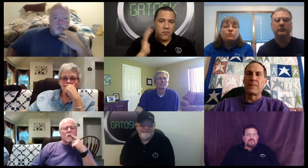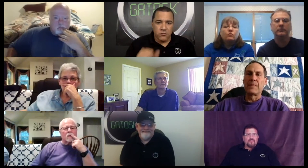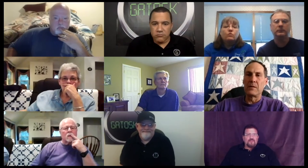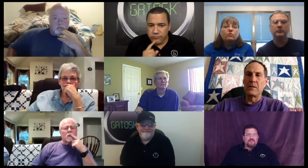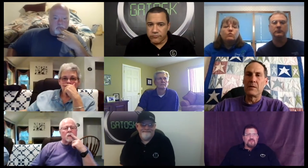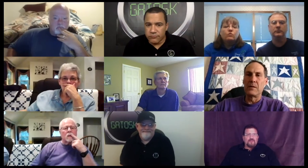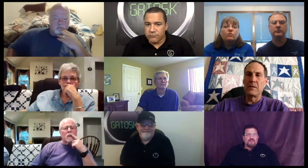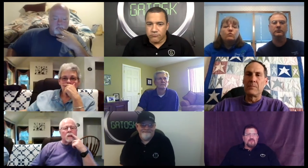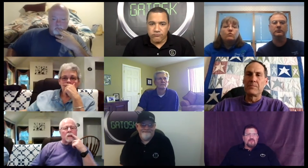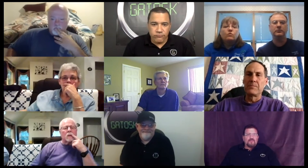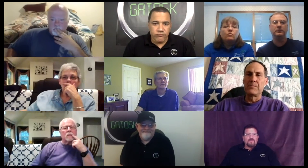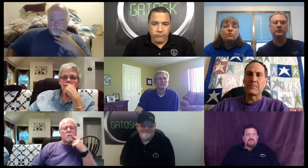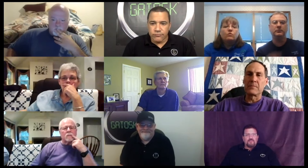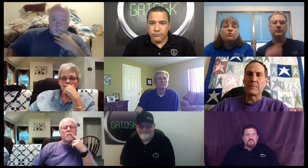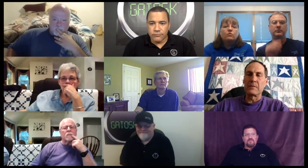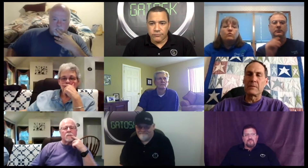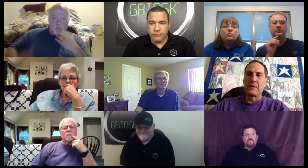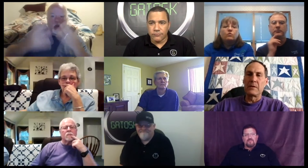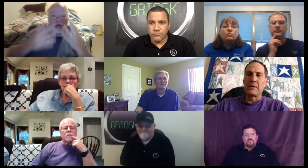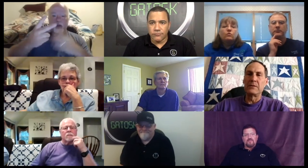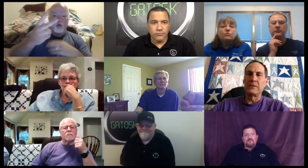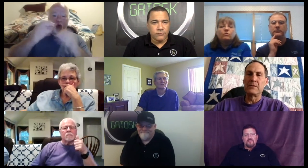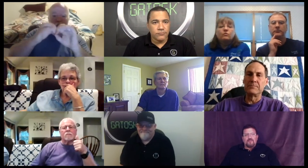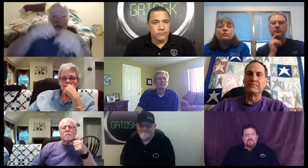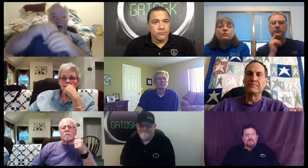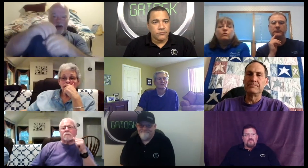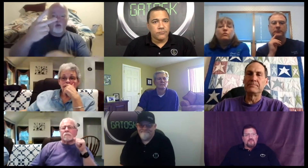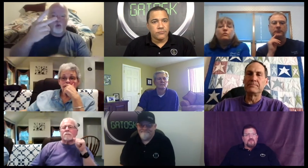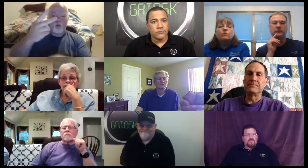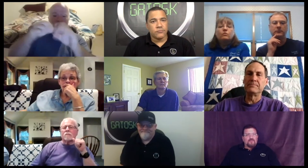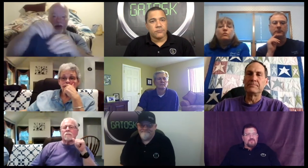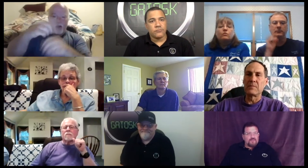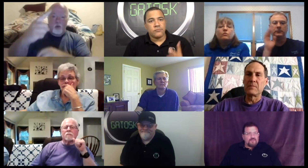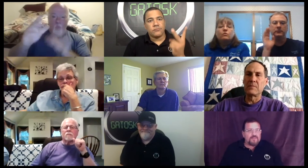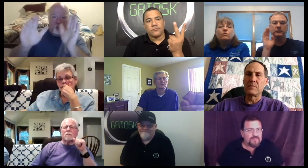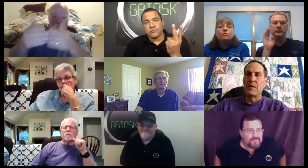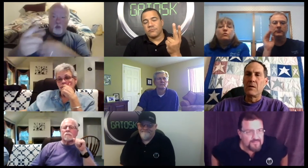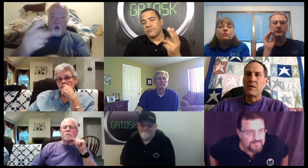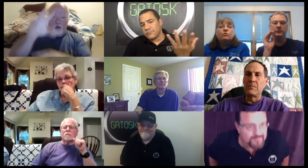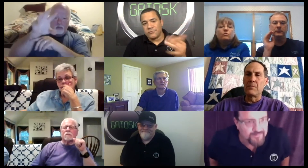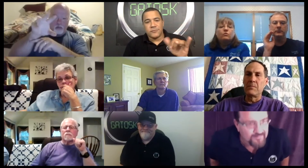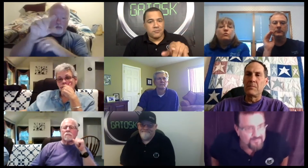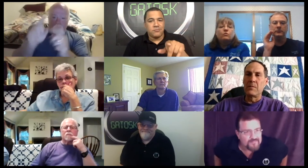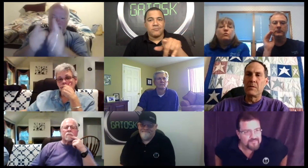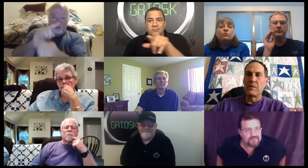We might bring that back like we have in the past. That's true. Maybe 2 interpreters in one room,